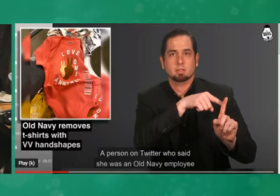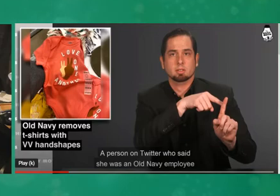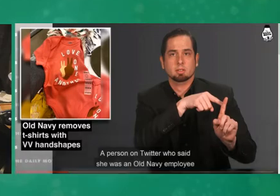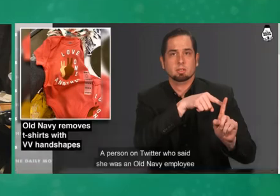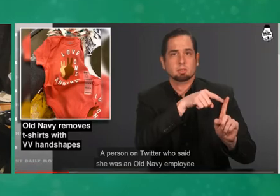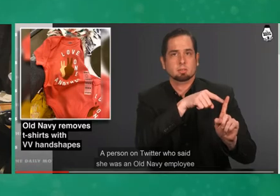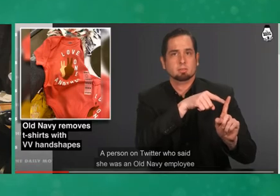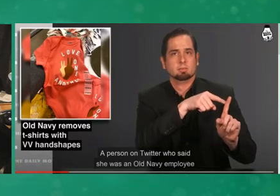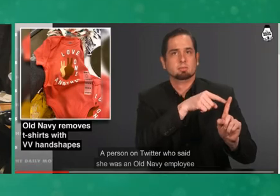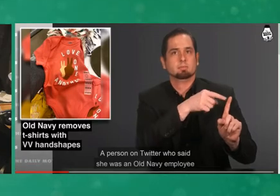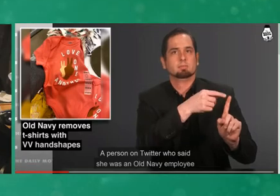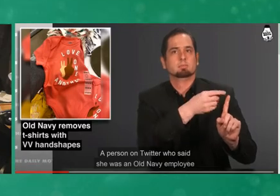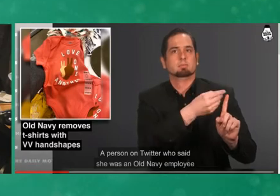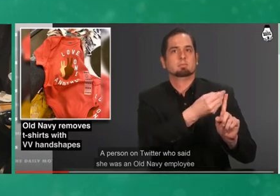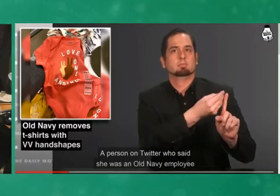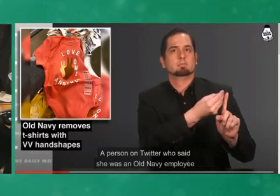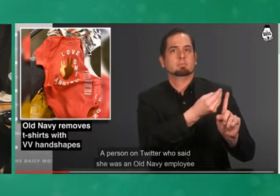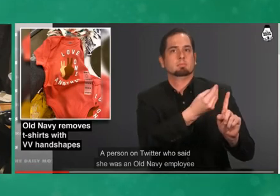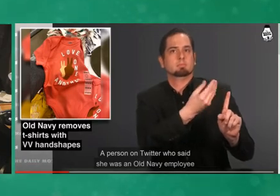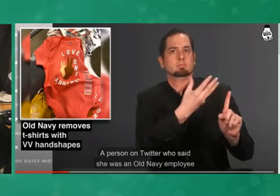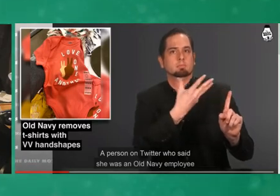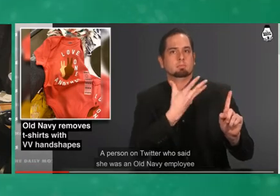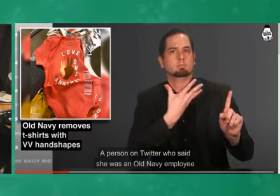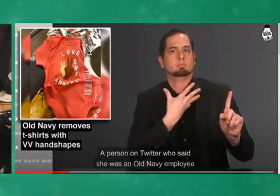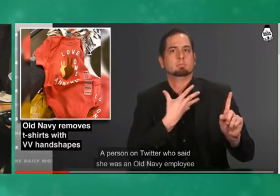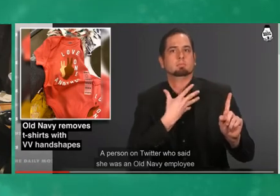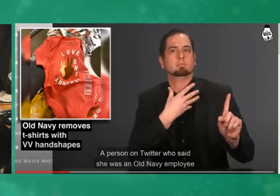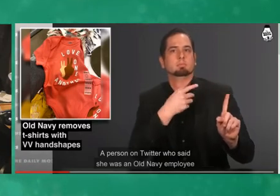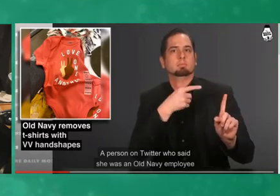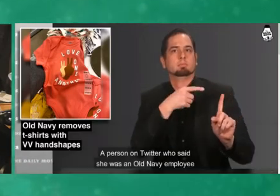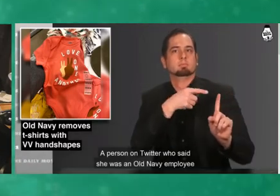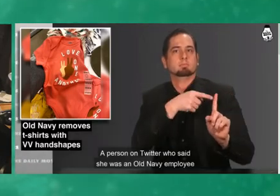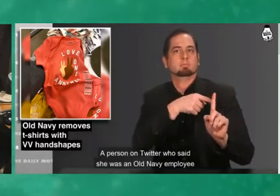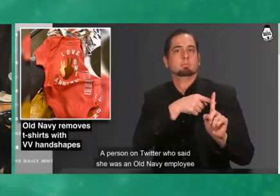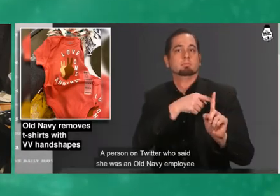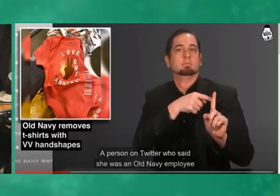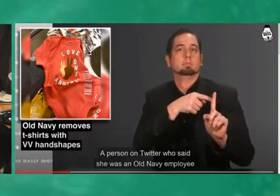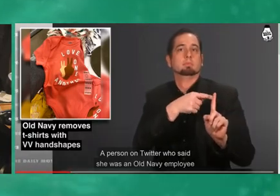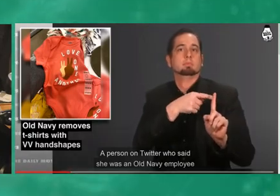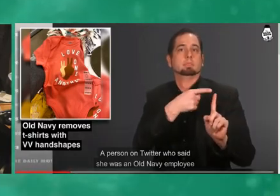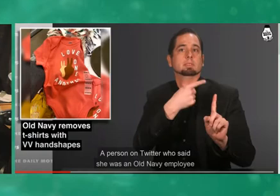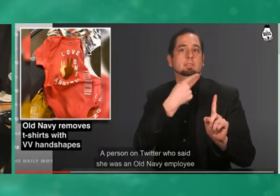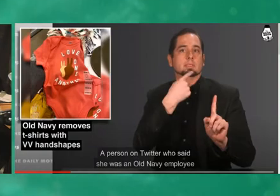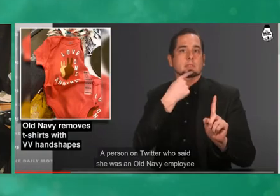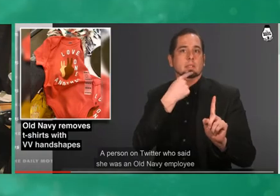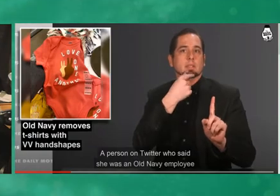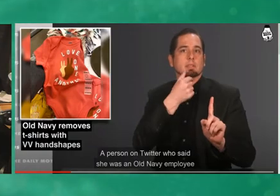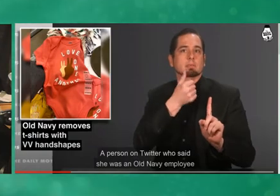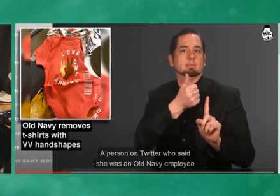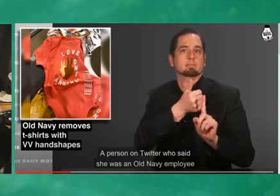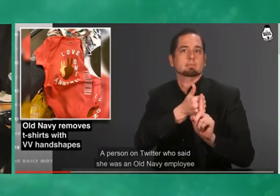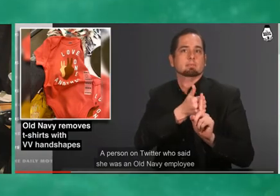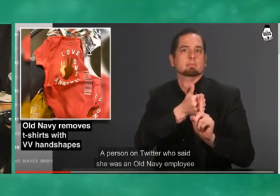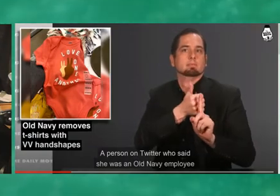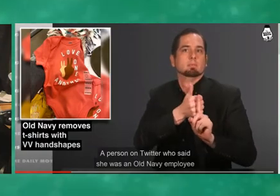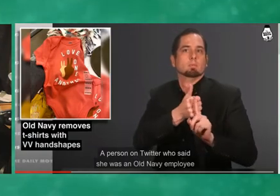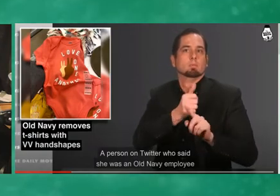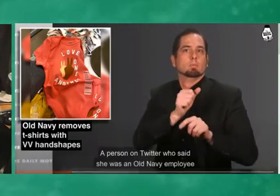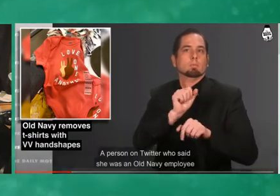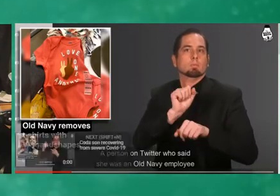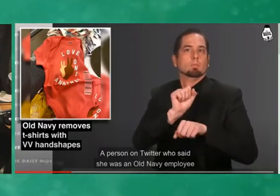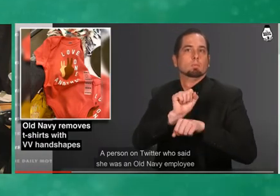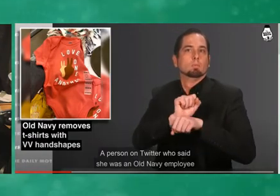tweeting. So one person on Twitter, that person told me, or told somebody,